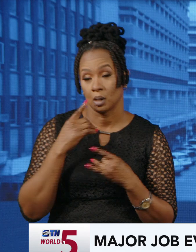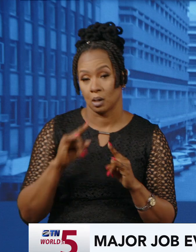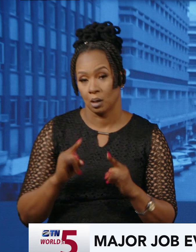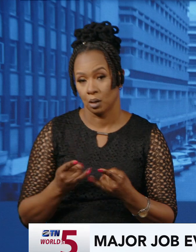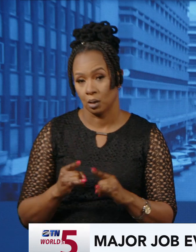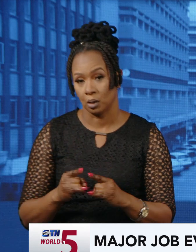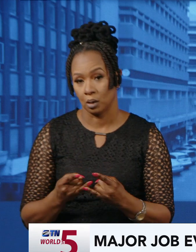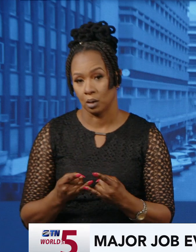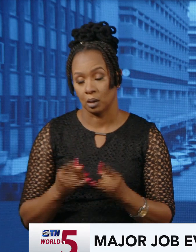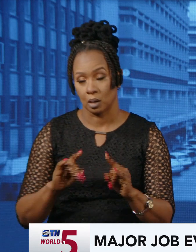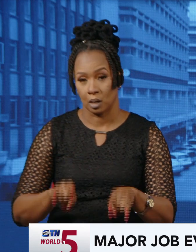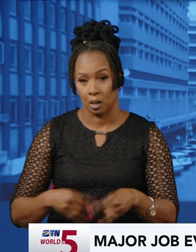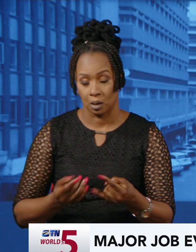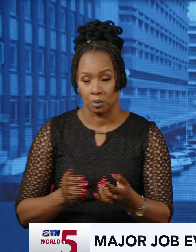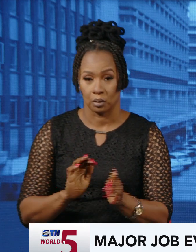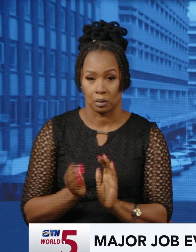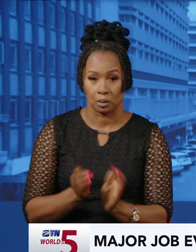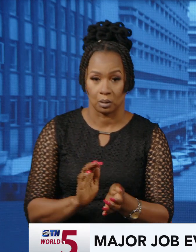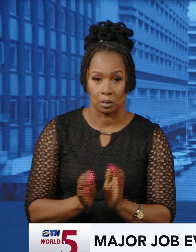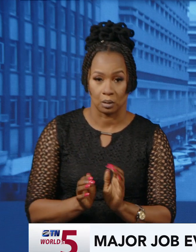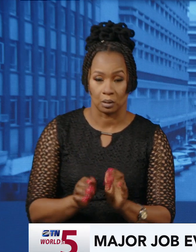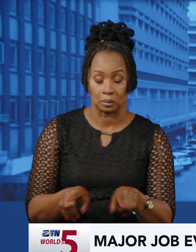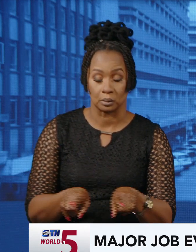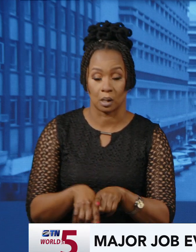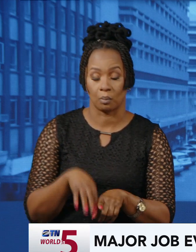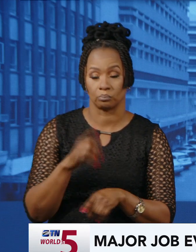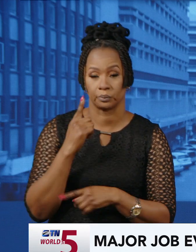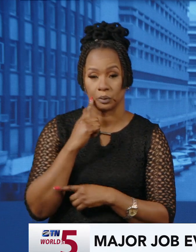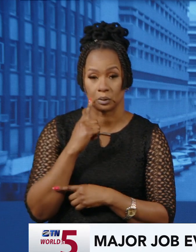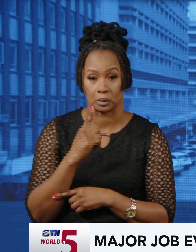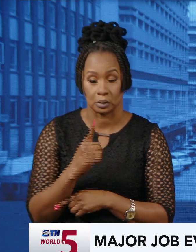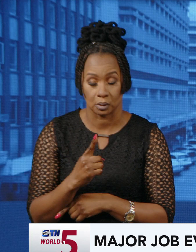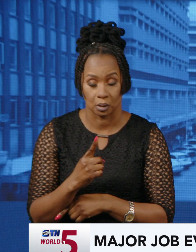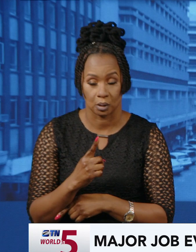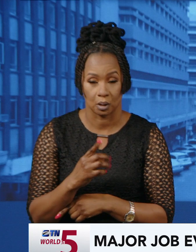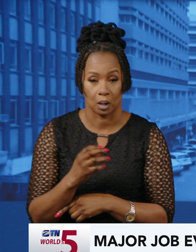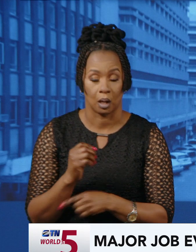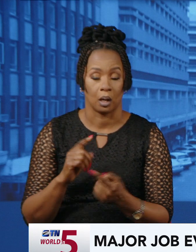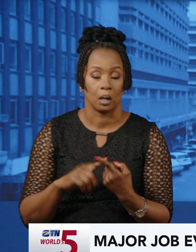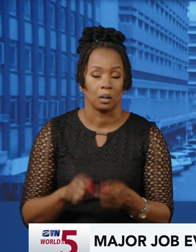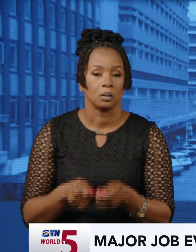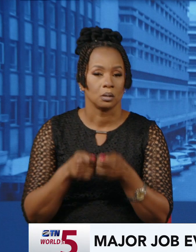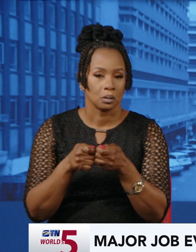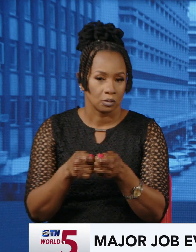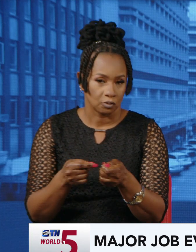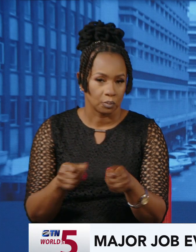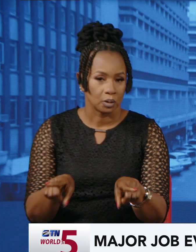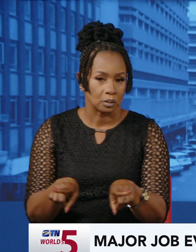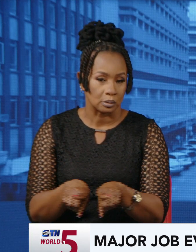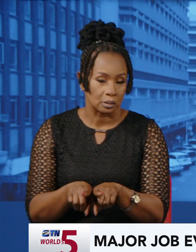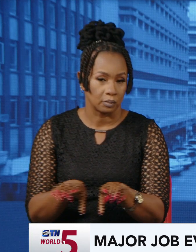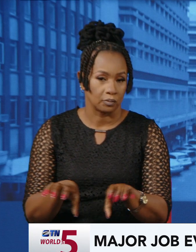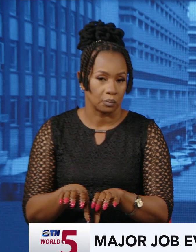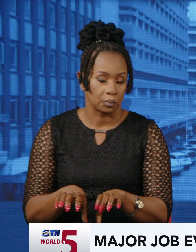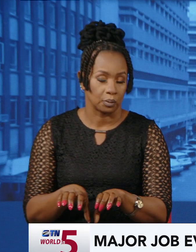and motivation of healthcare professionals by ensuring that their efforts are recognized and rewarded appropriately.